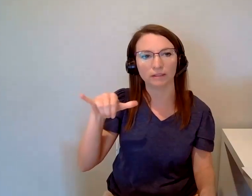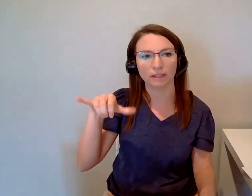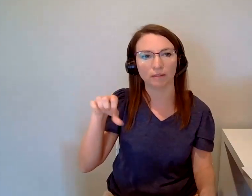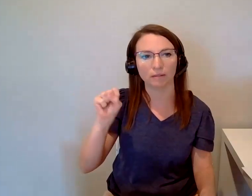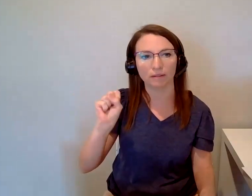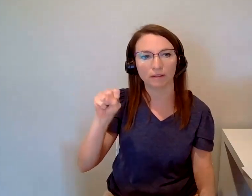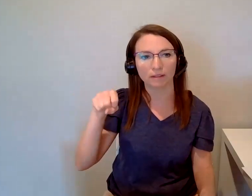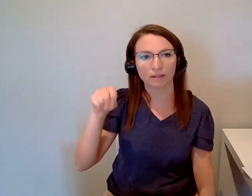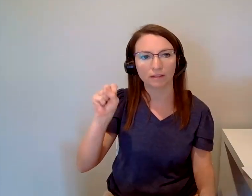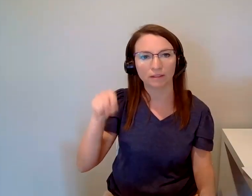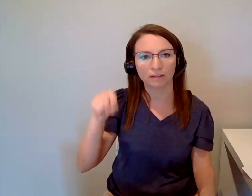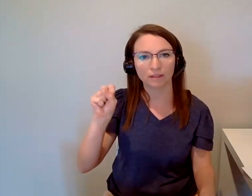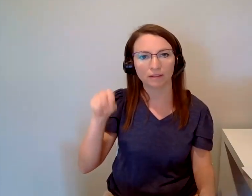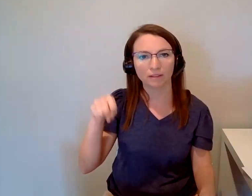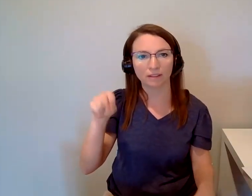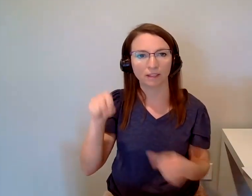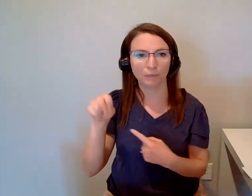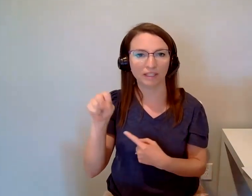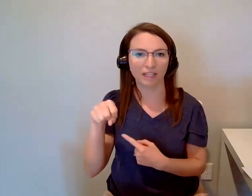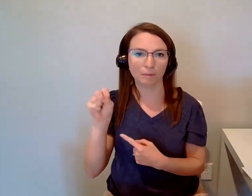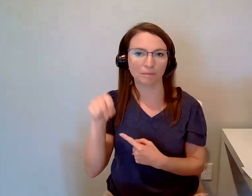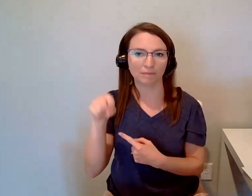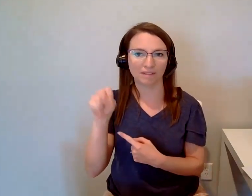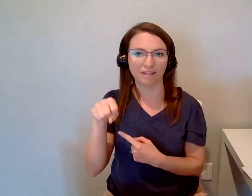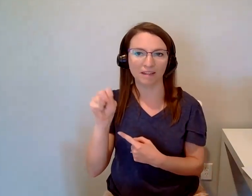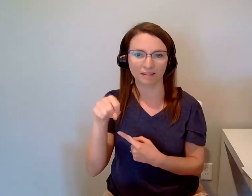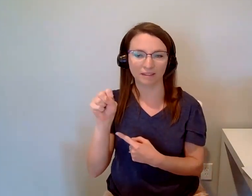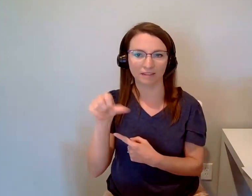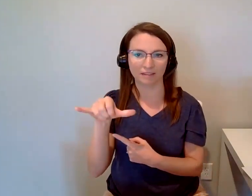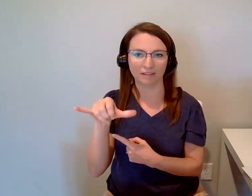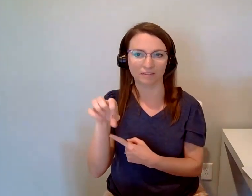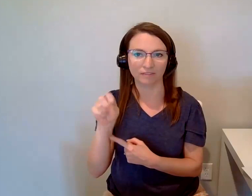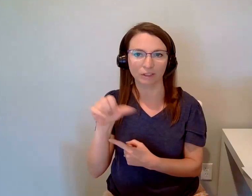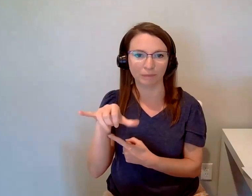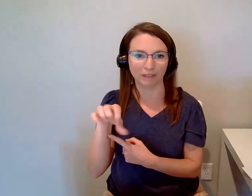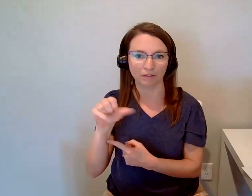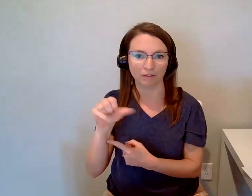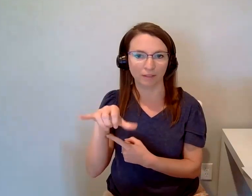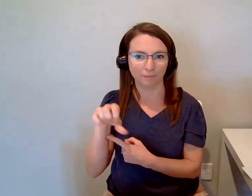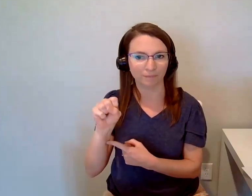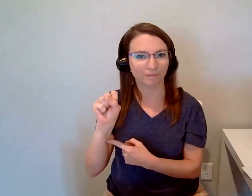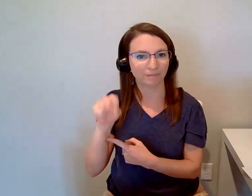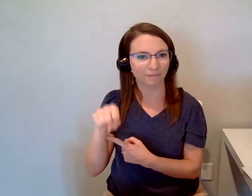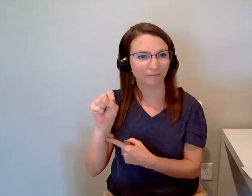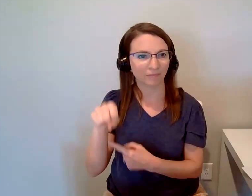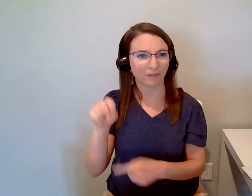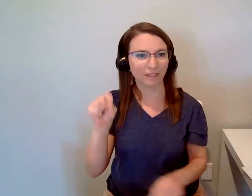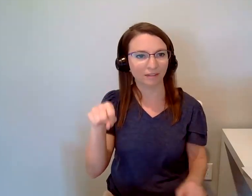how it became this instead of fingerspelling all the time. Okay.